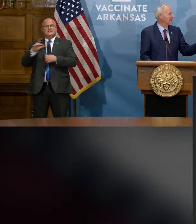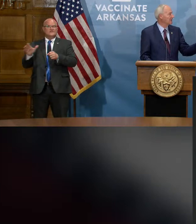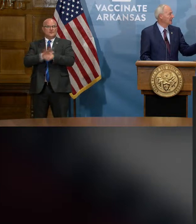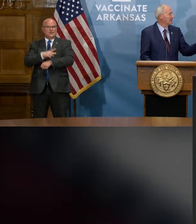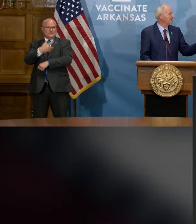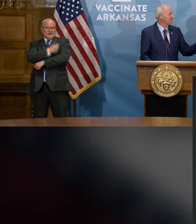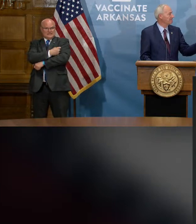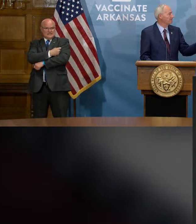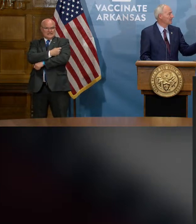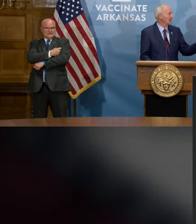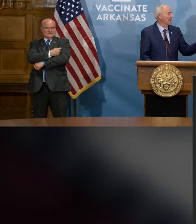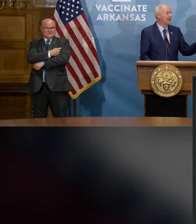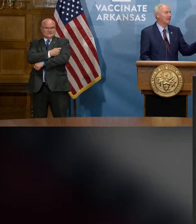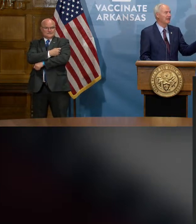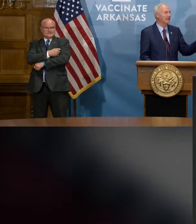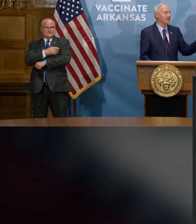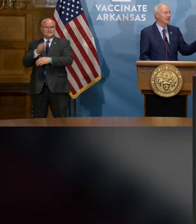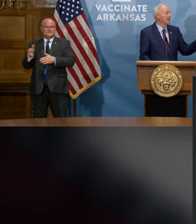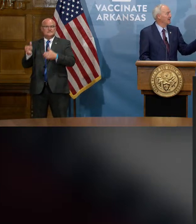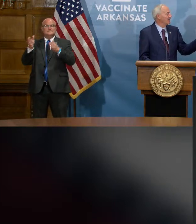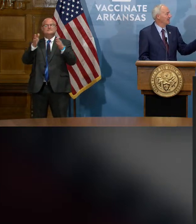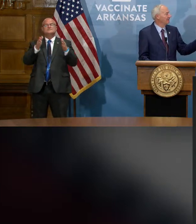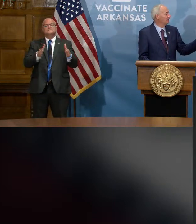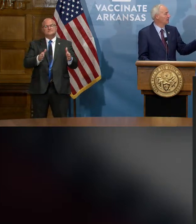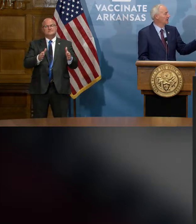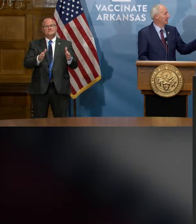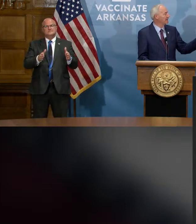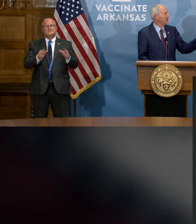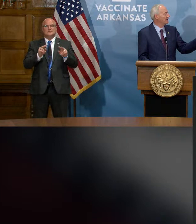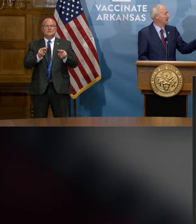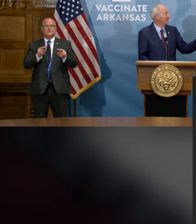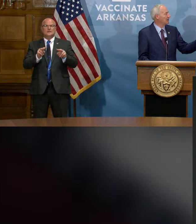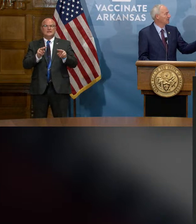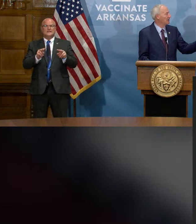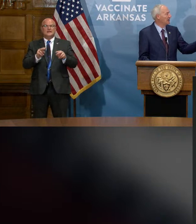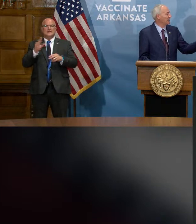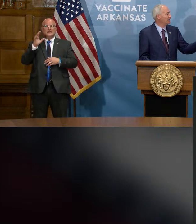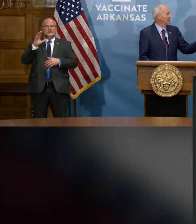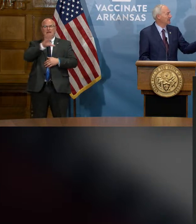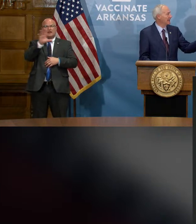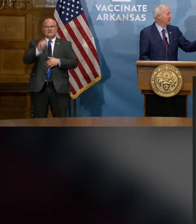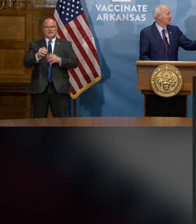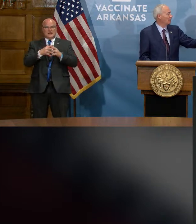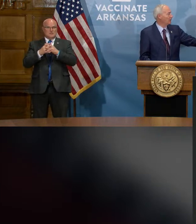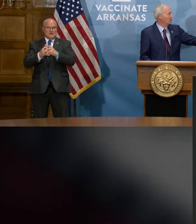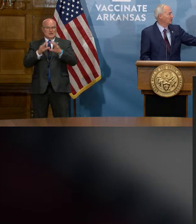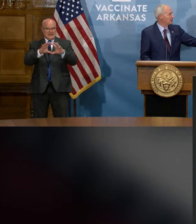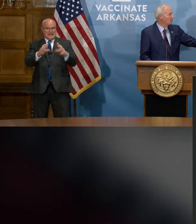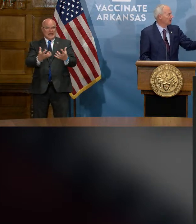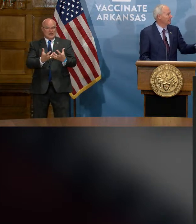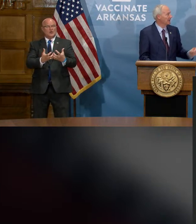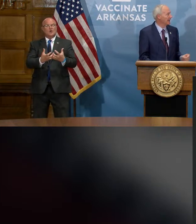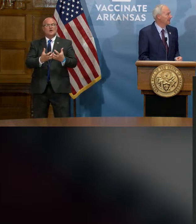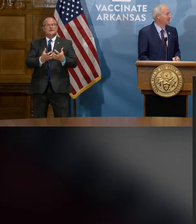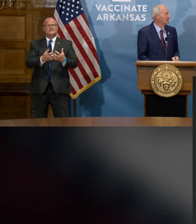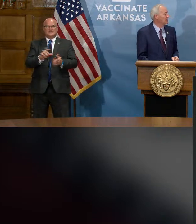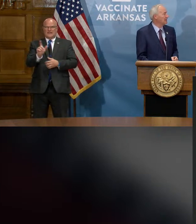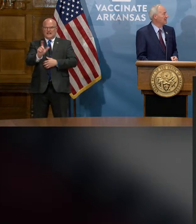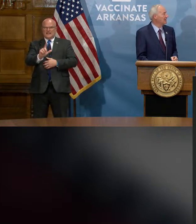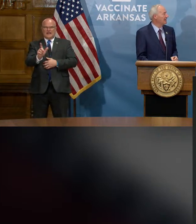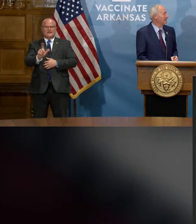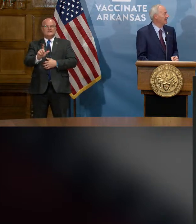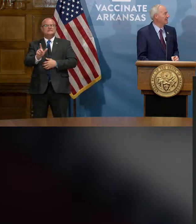fully vaccinated. And then if you look at the African American category, which is the one on the